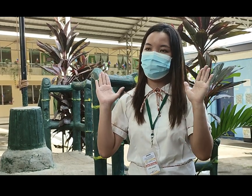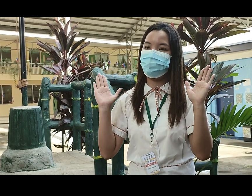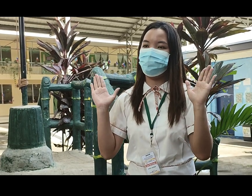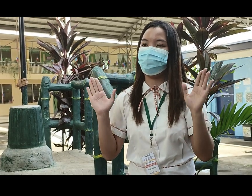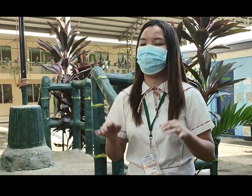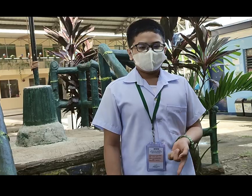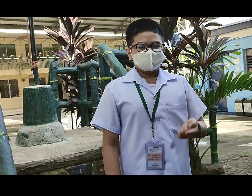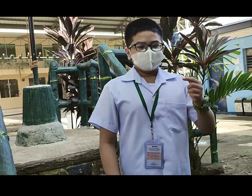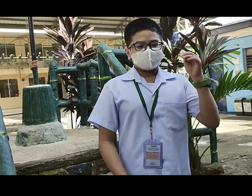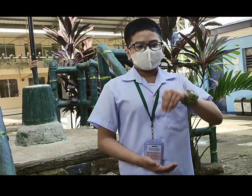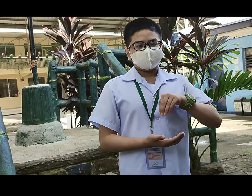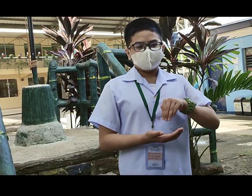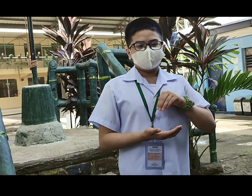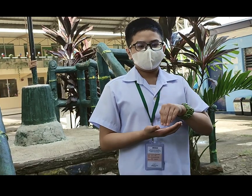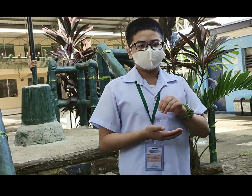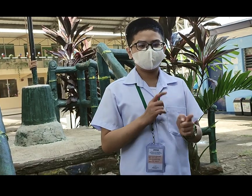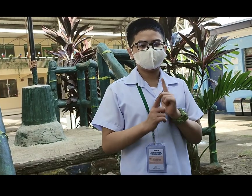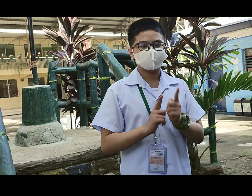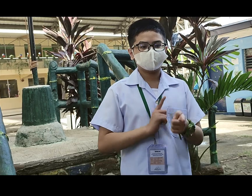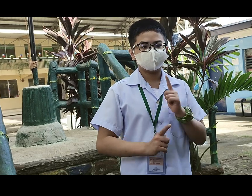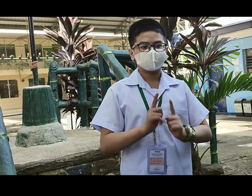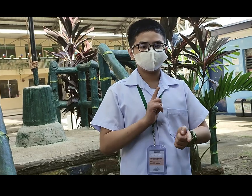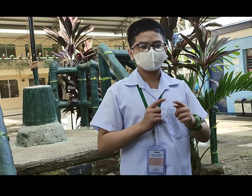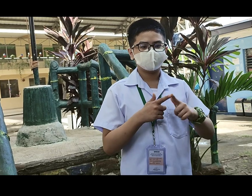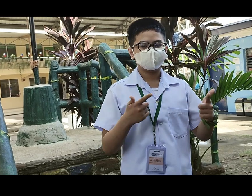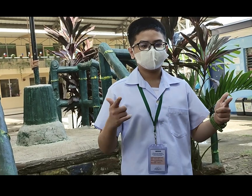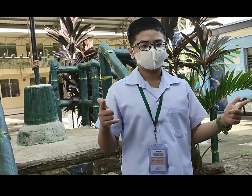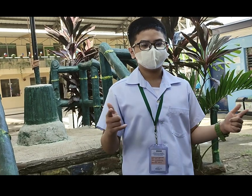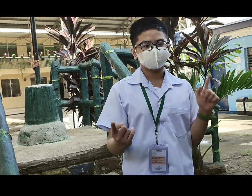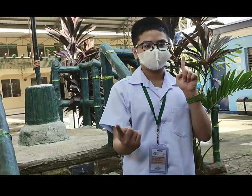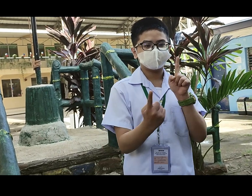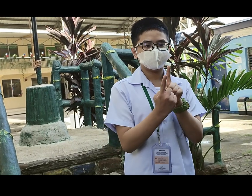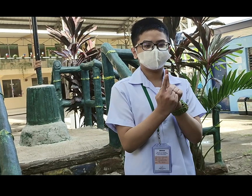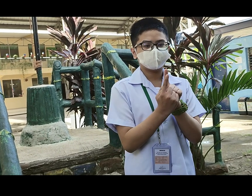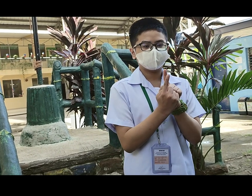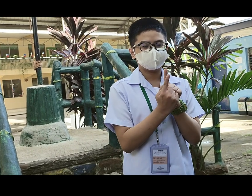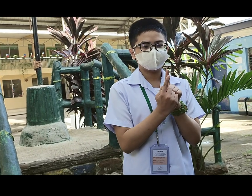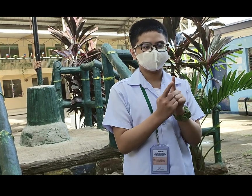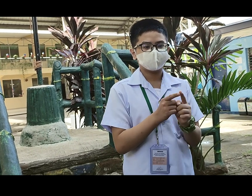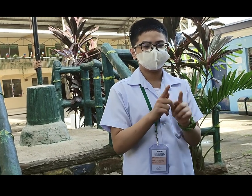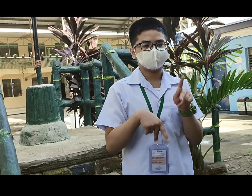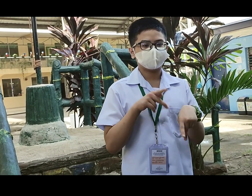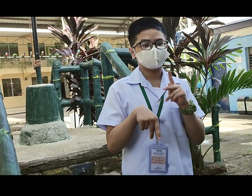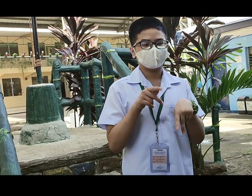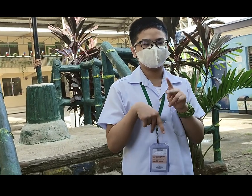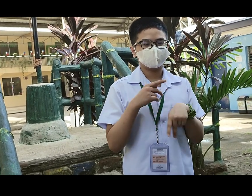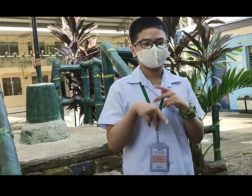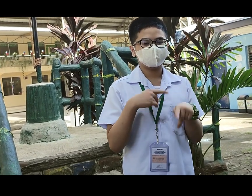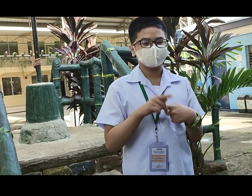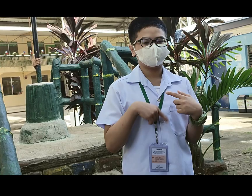hope. Study sign language, meet new people, and also they may go